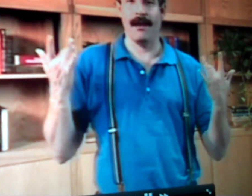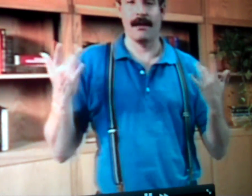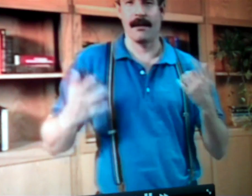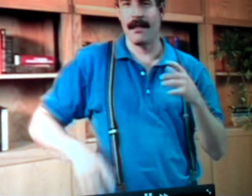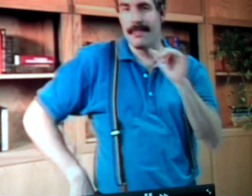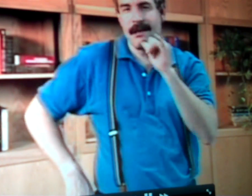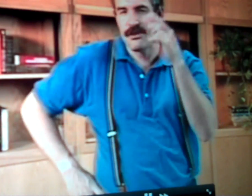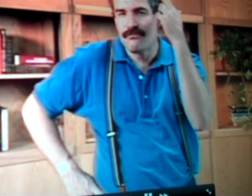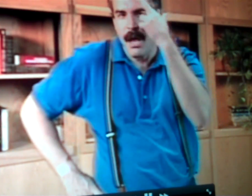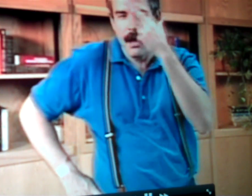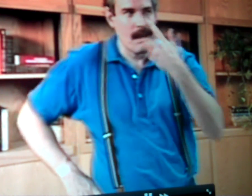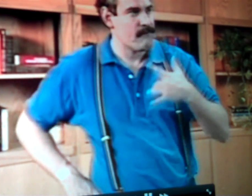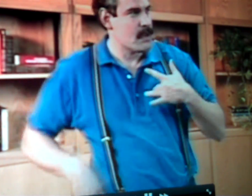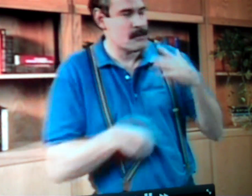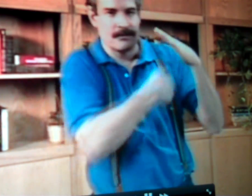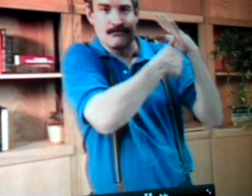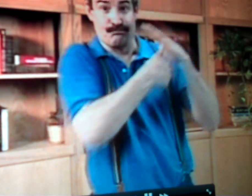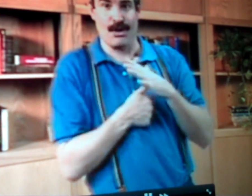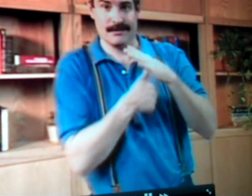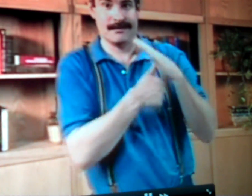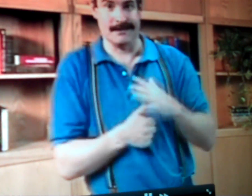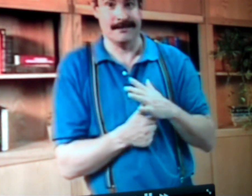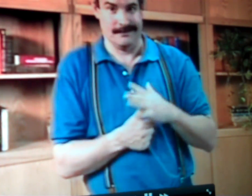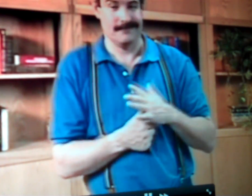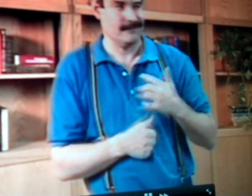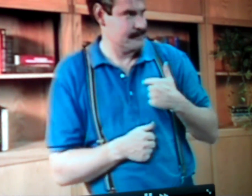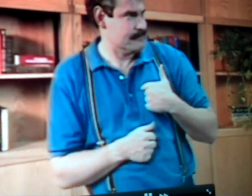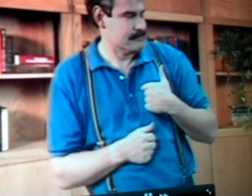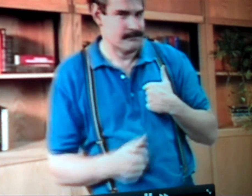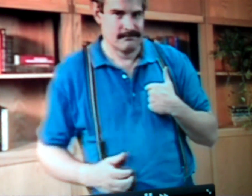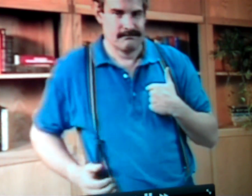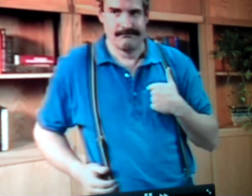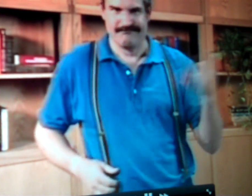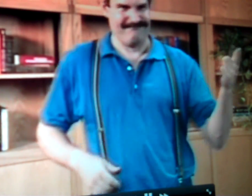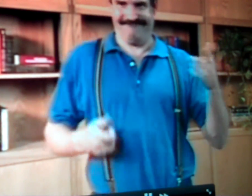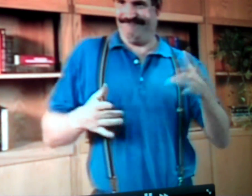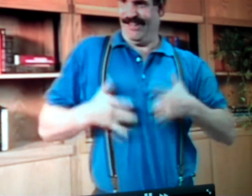They clapped for me and I was so excited, but then that's when I realized that this was a form of oppression.